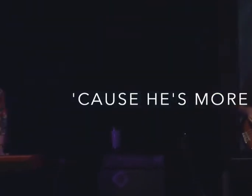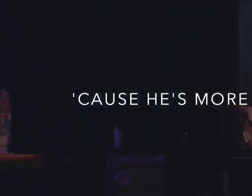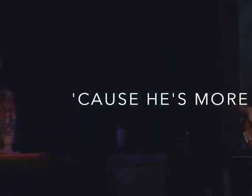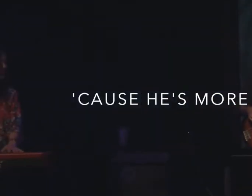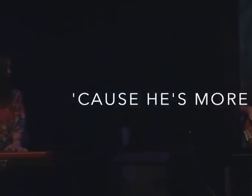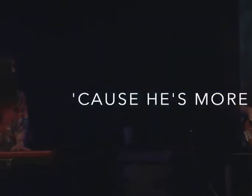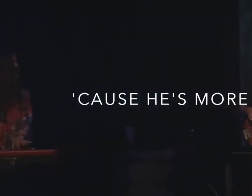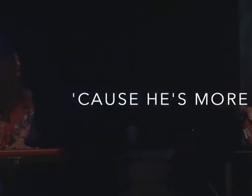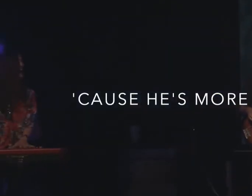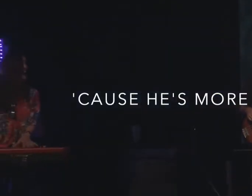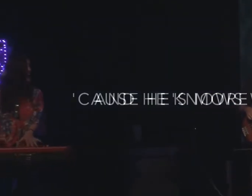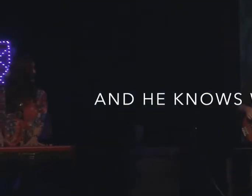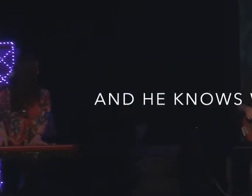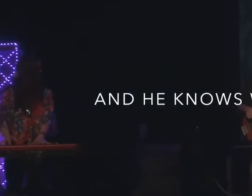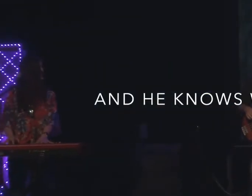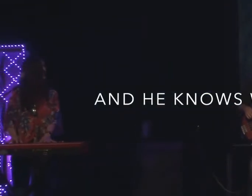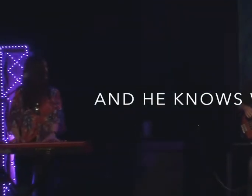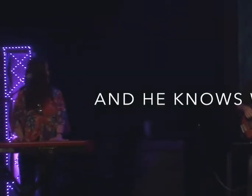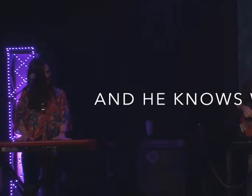he's more than